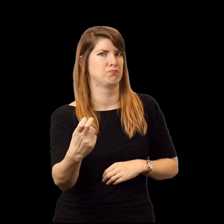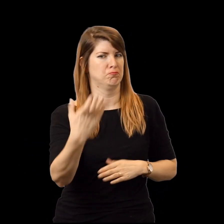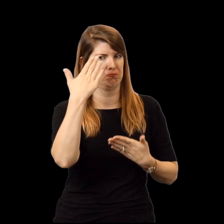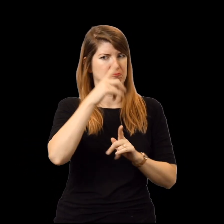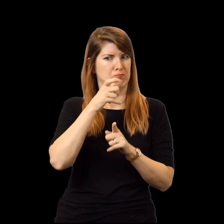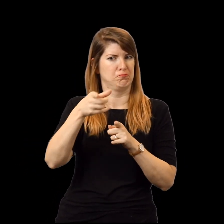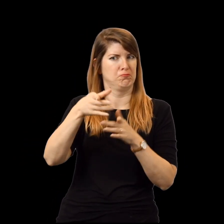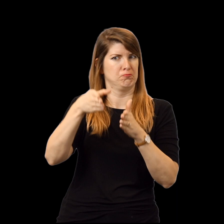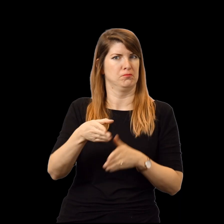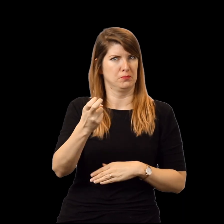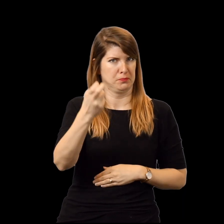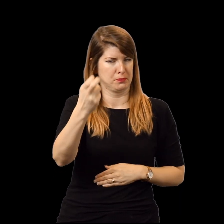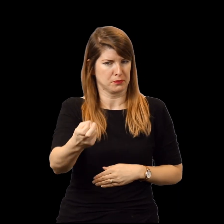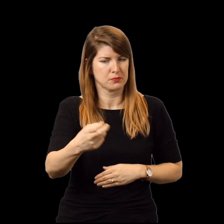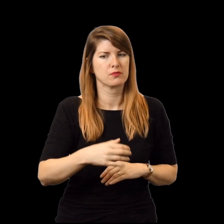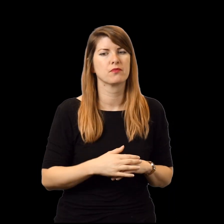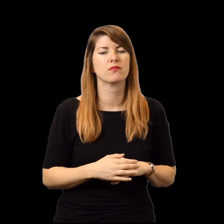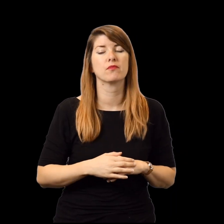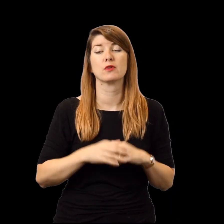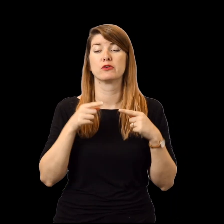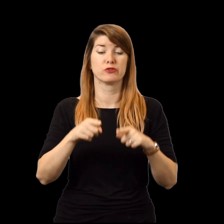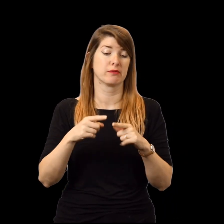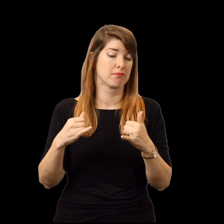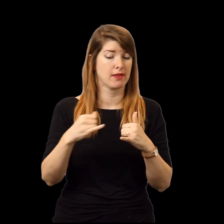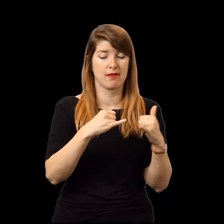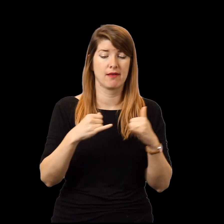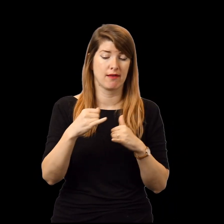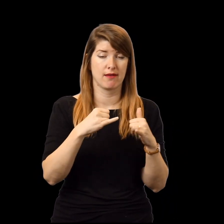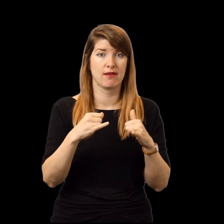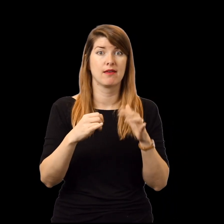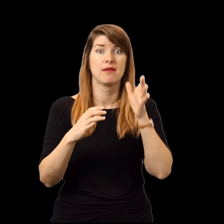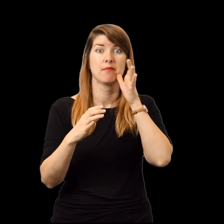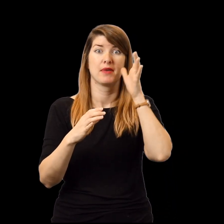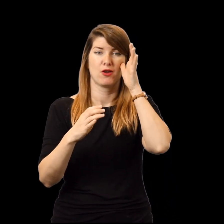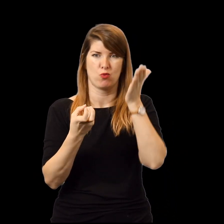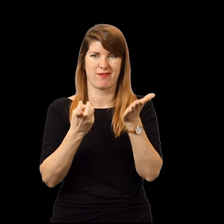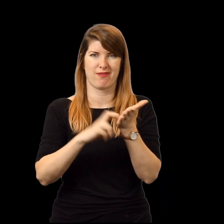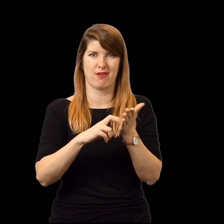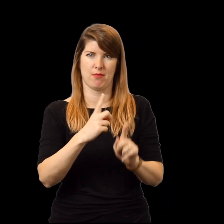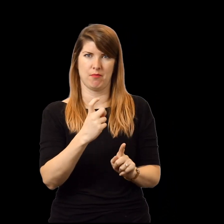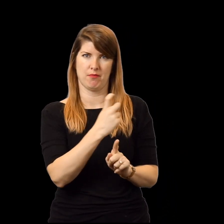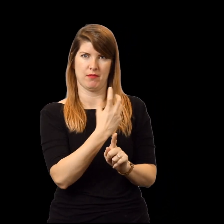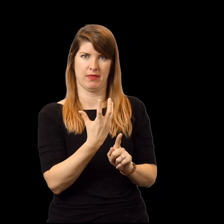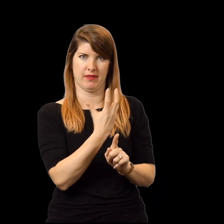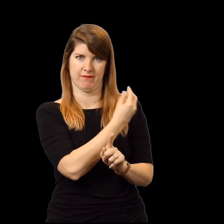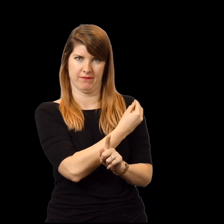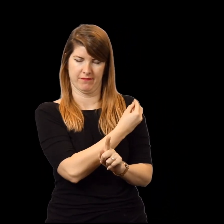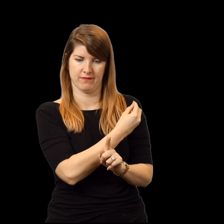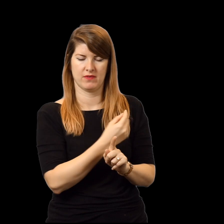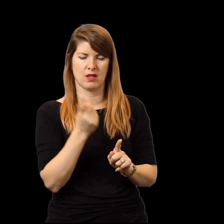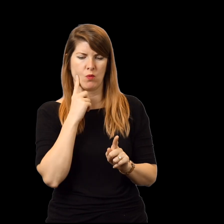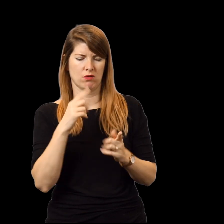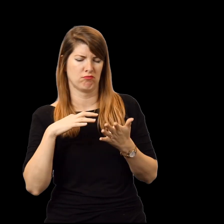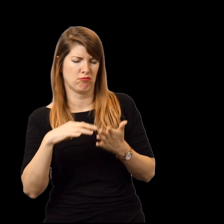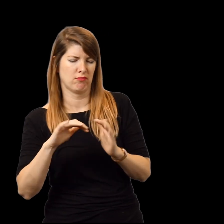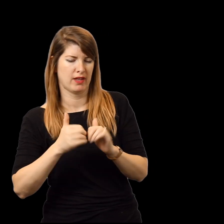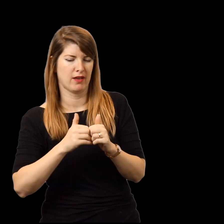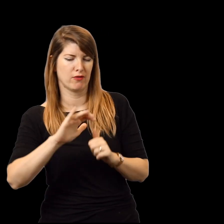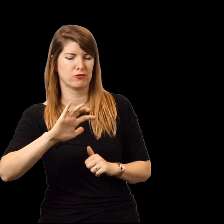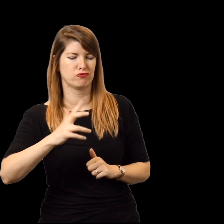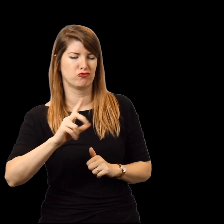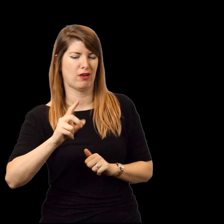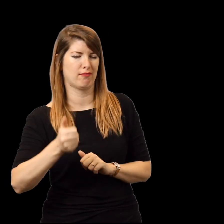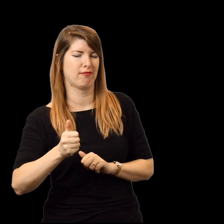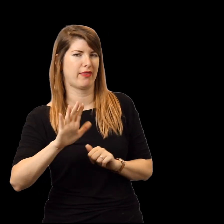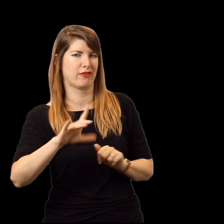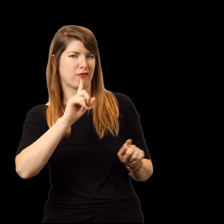room. And at some point, the parent would get up and leave, and they would watch how the child